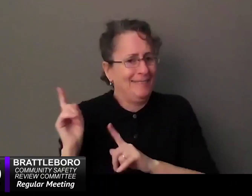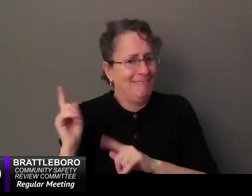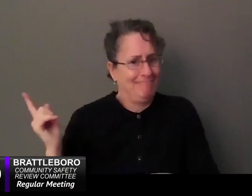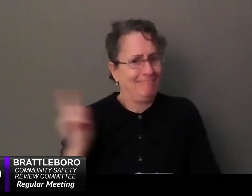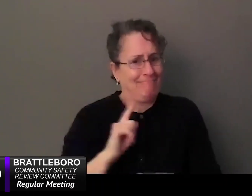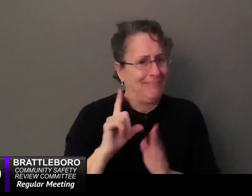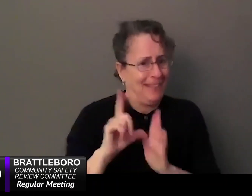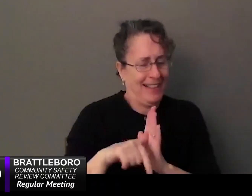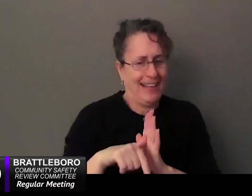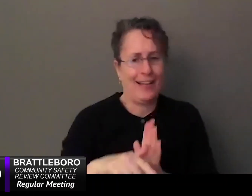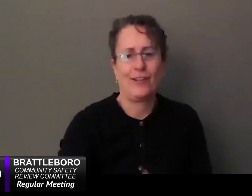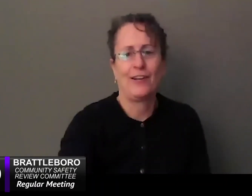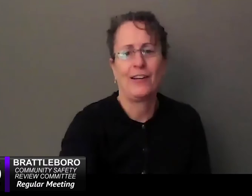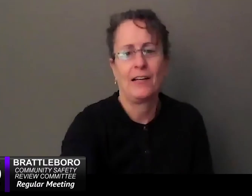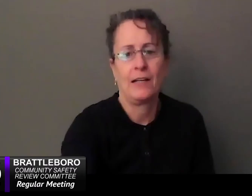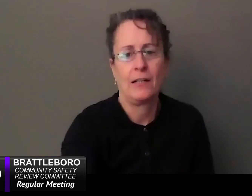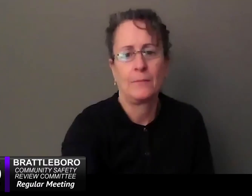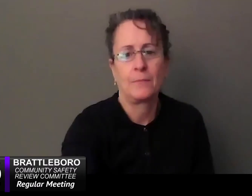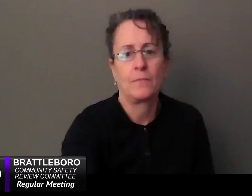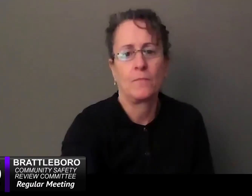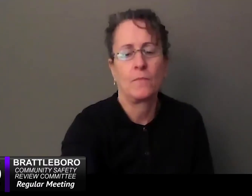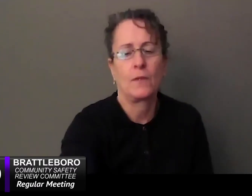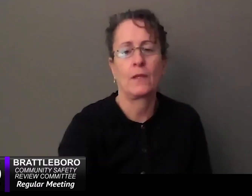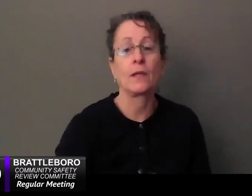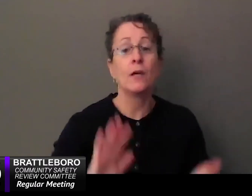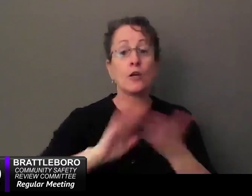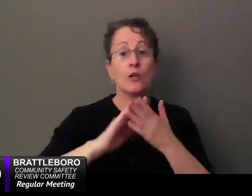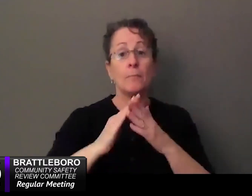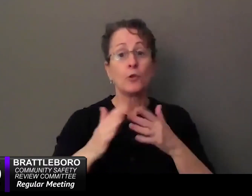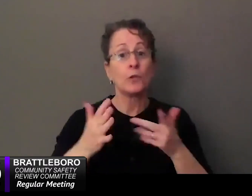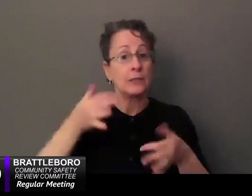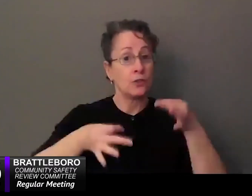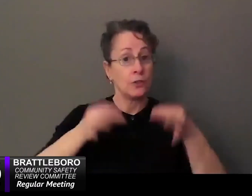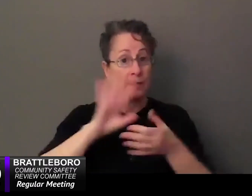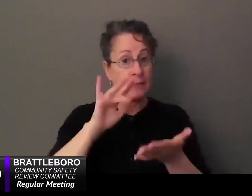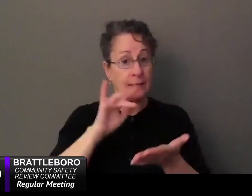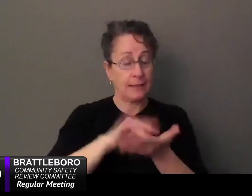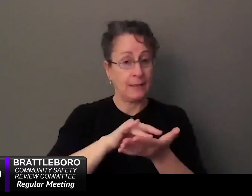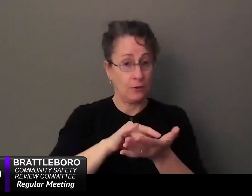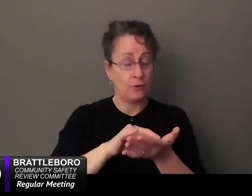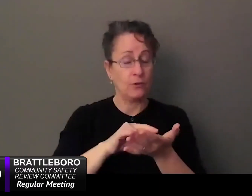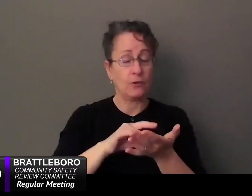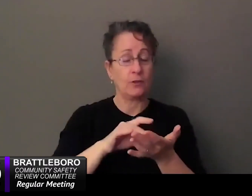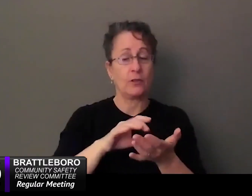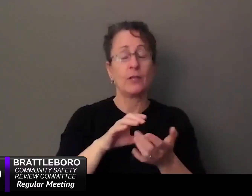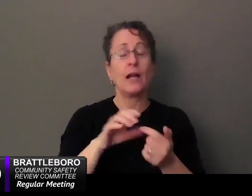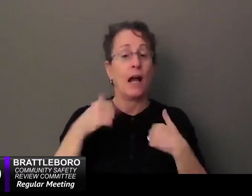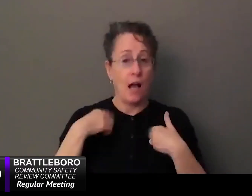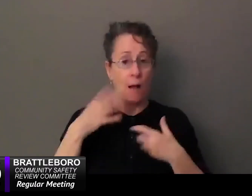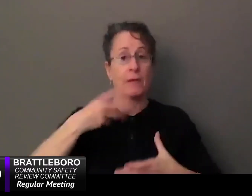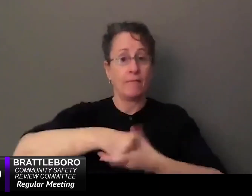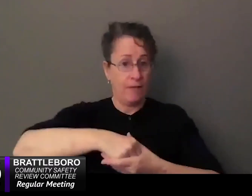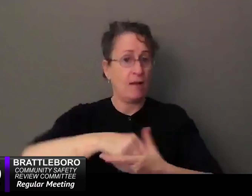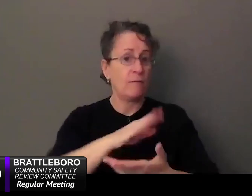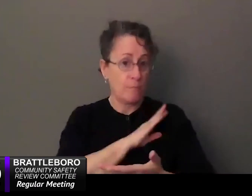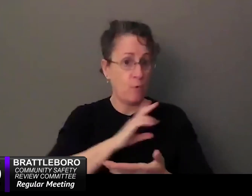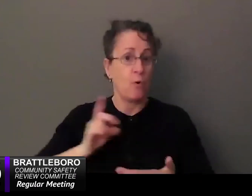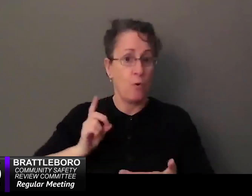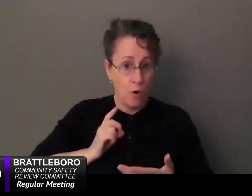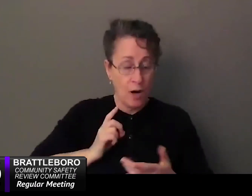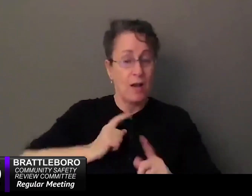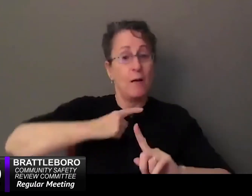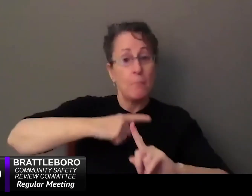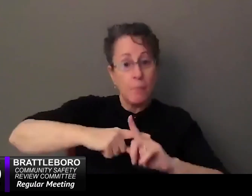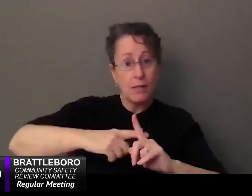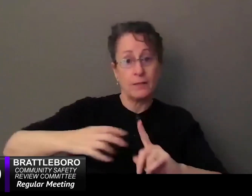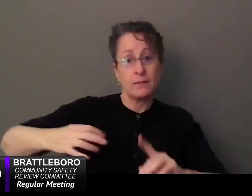I am on the board of the Community Justice Center and also volunteer there as a member